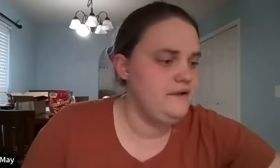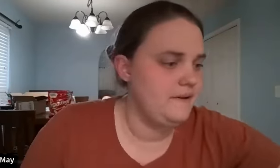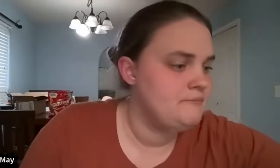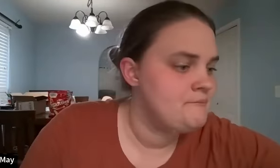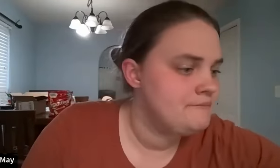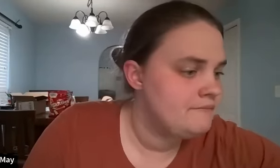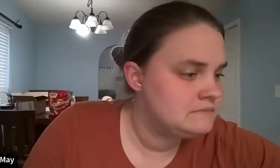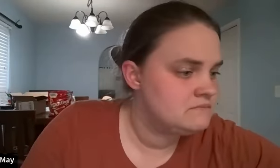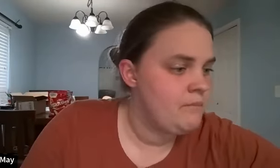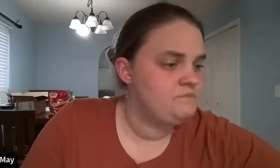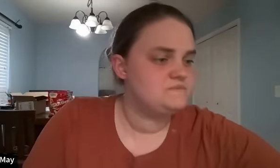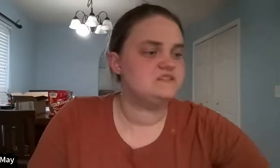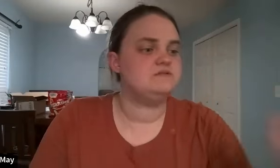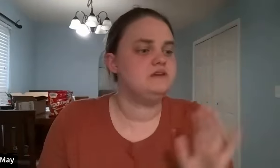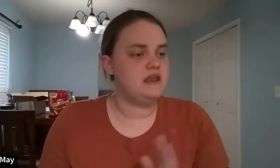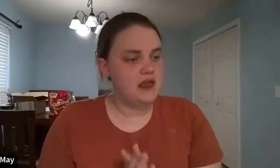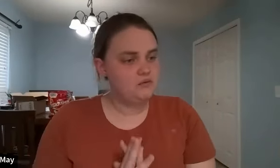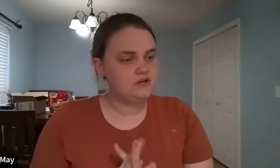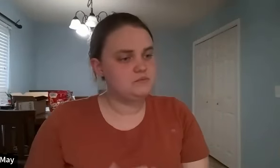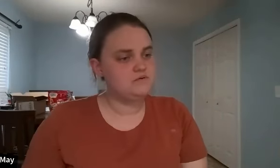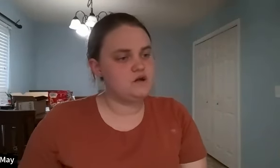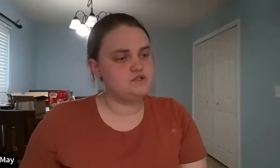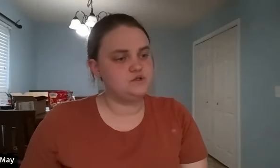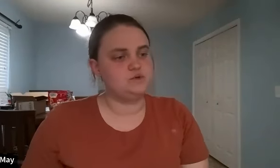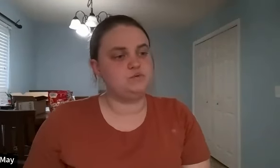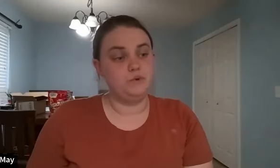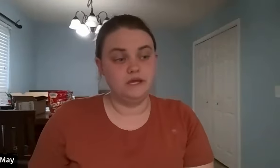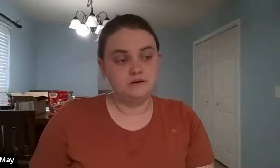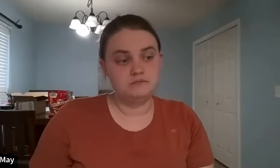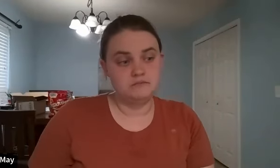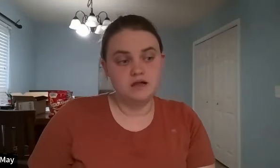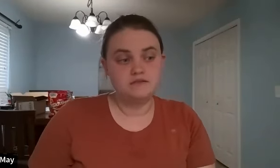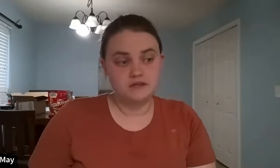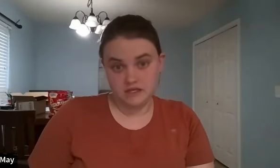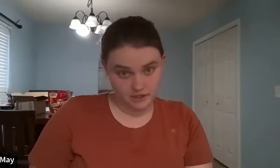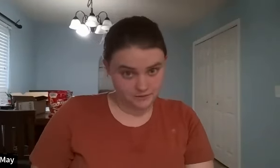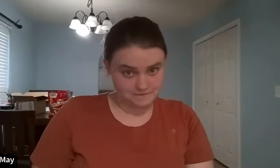Okay. So now we're going to move on to week, month, and year.